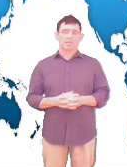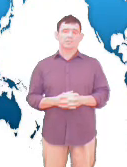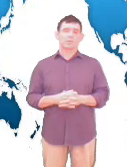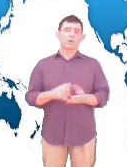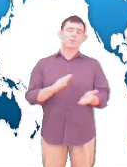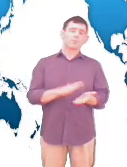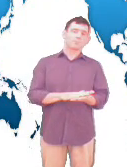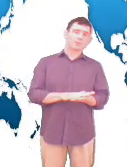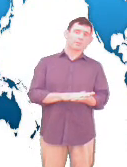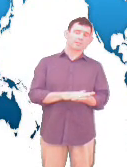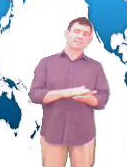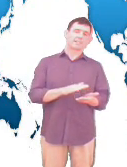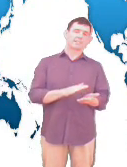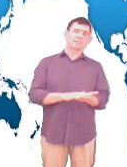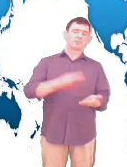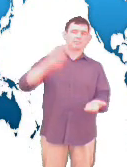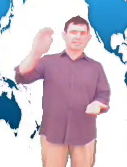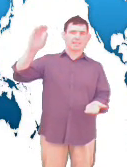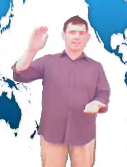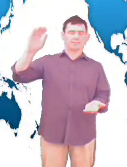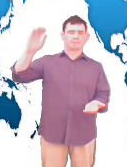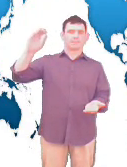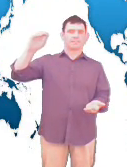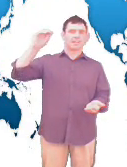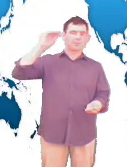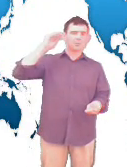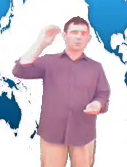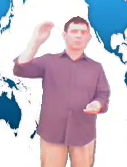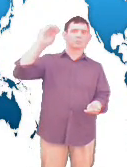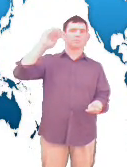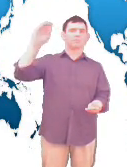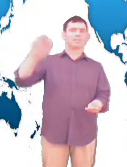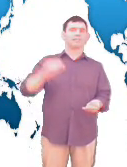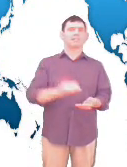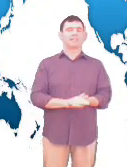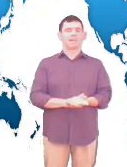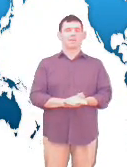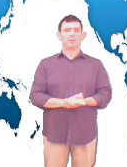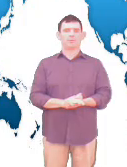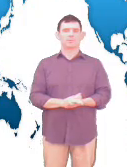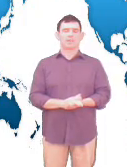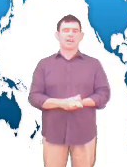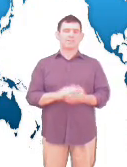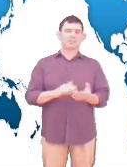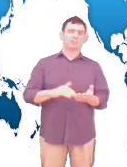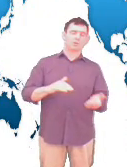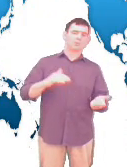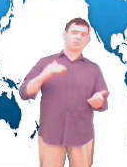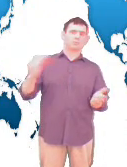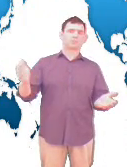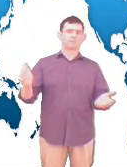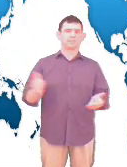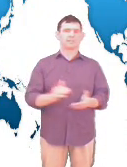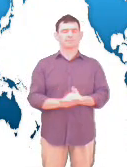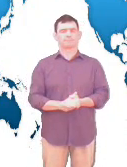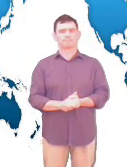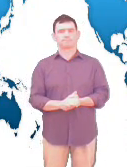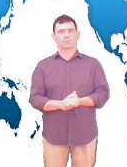And so what number on a scale of 0 to 10, 10 being the worst you would feel about having to go and do something,